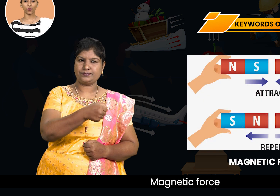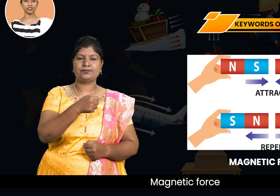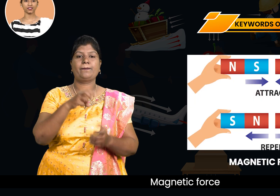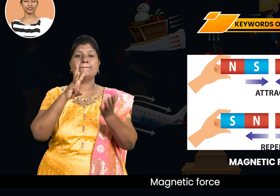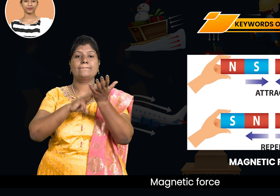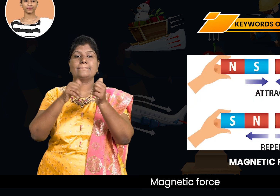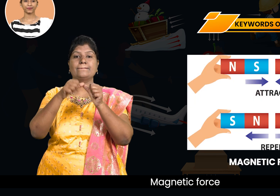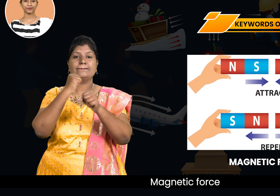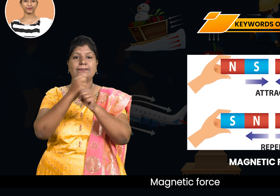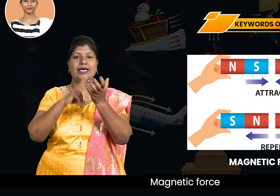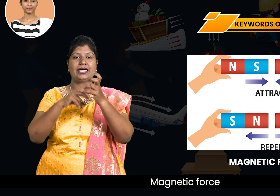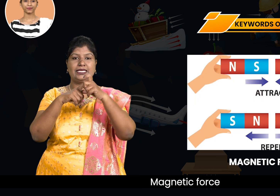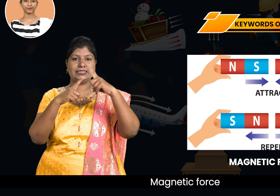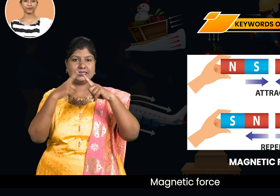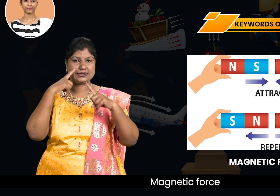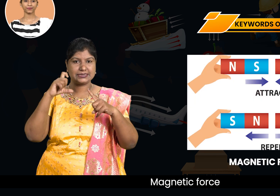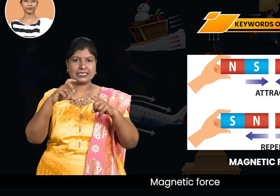magnetic force,